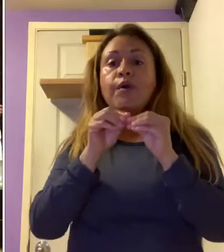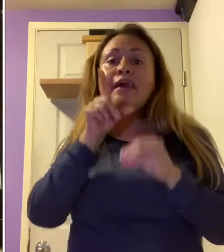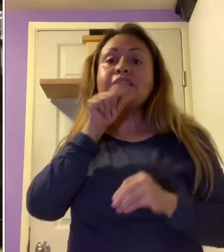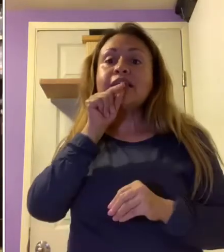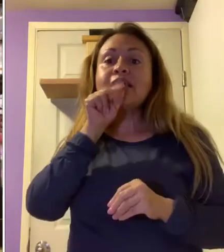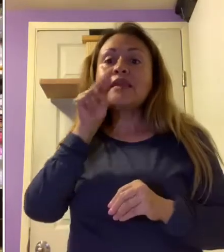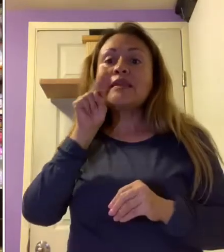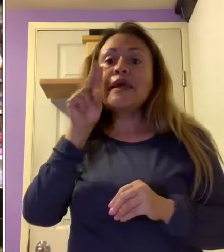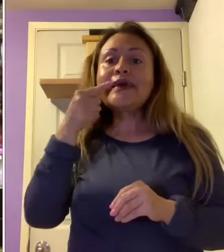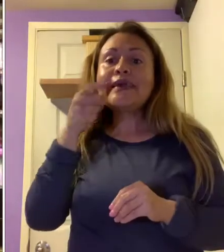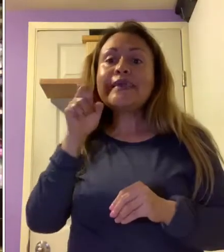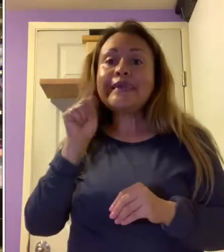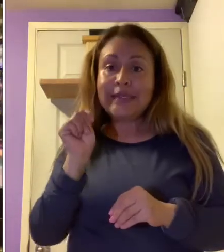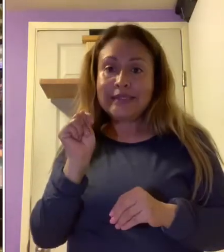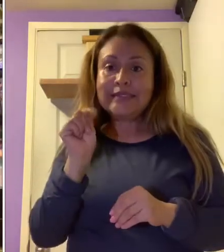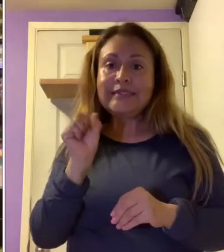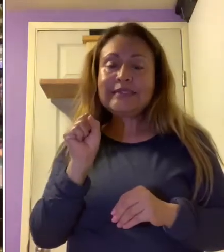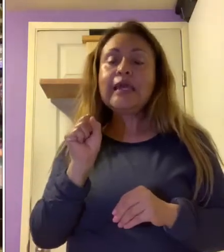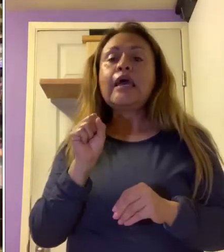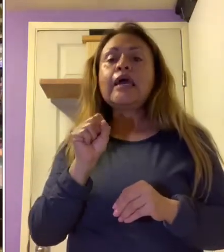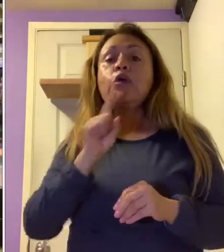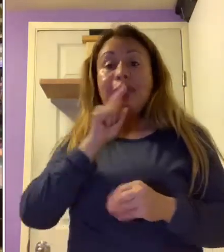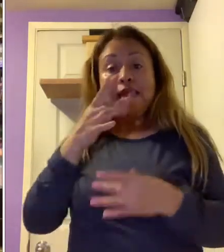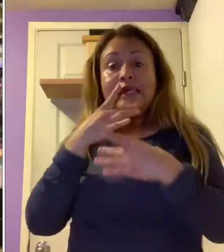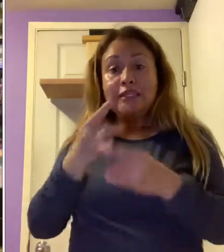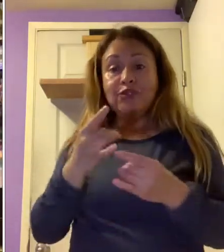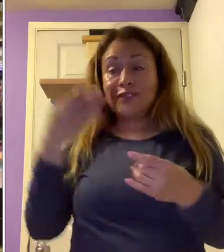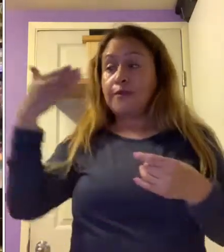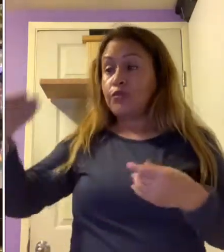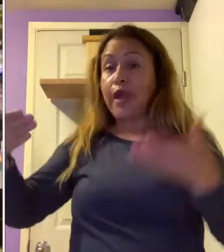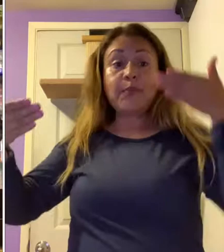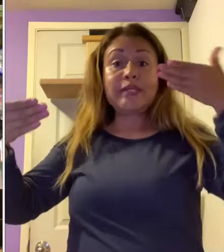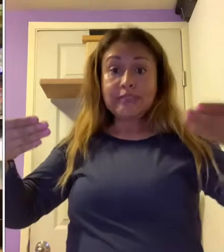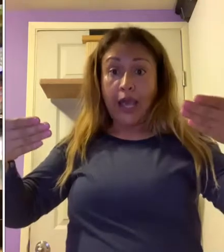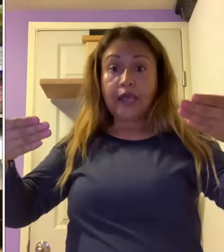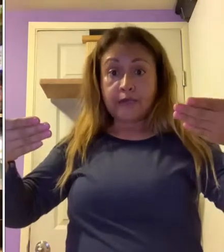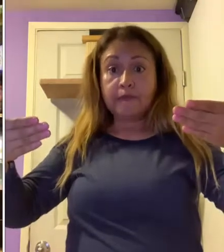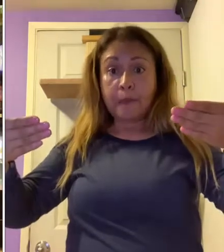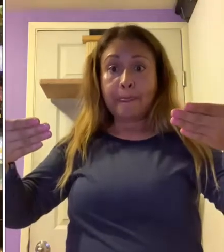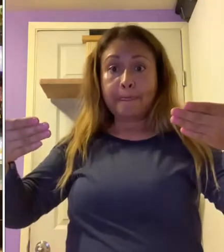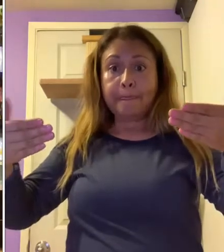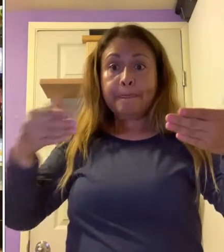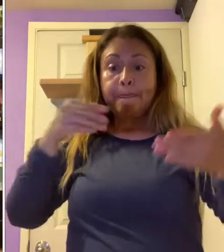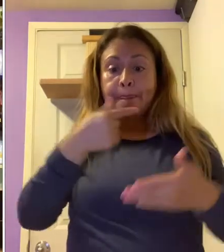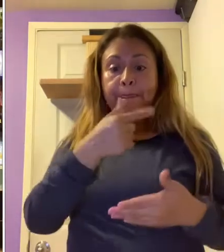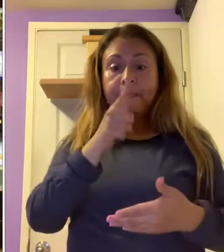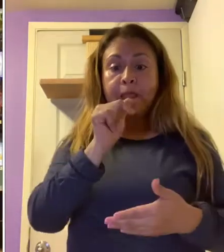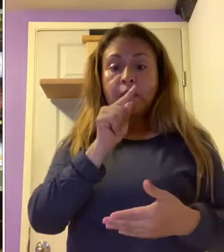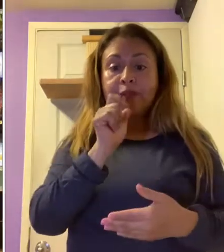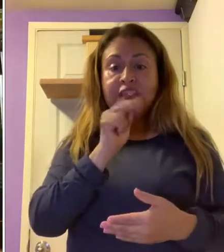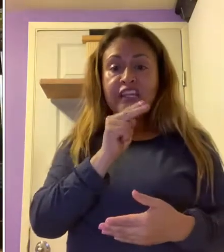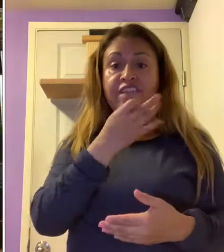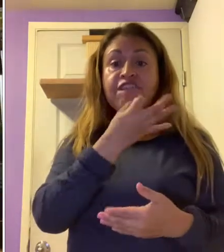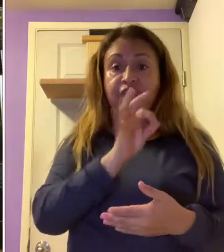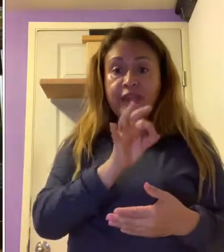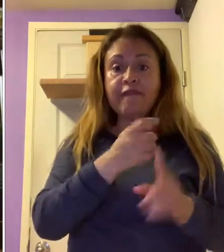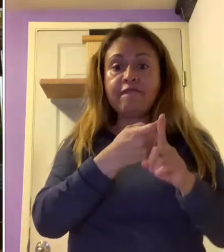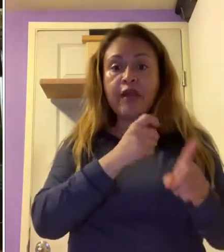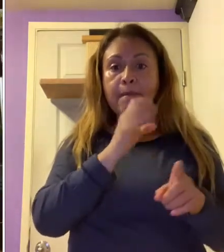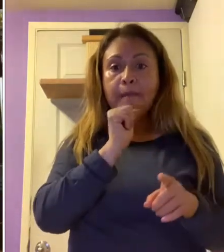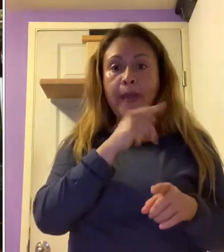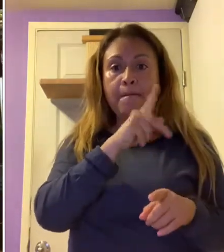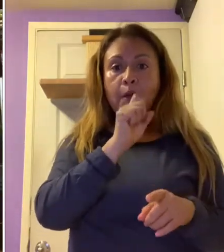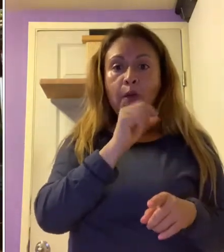more, chicken nuggets, right? Very interesting. I'll show you a side by side. This is the gluten-free chicken